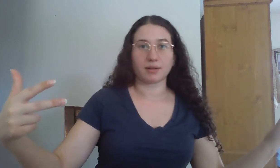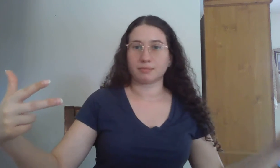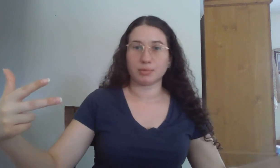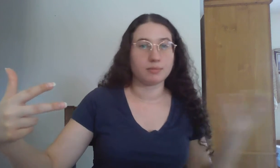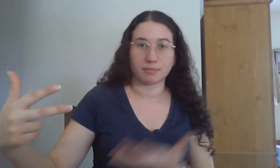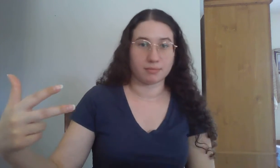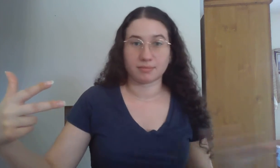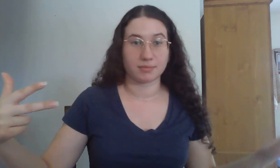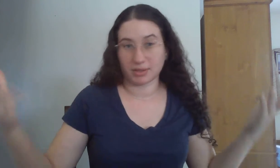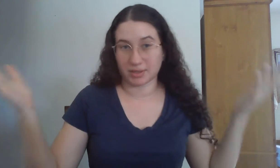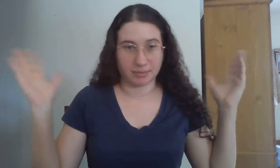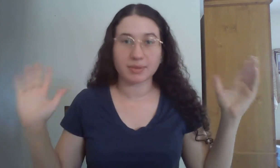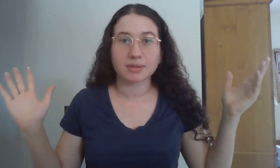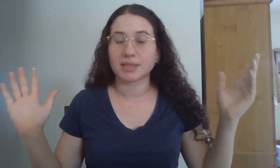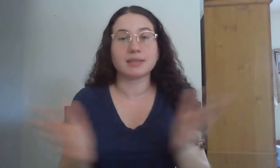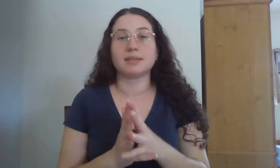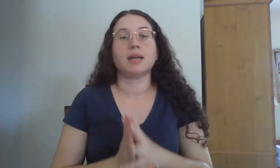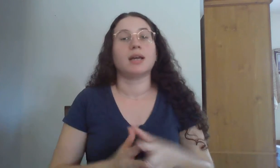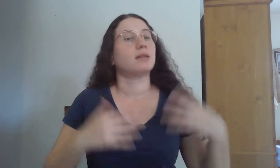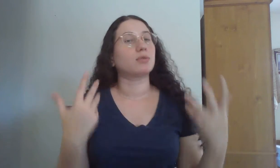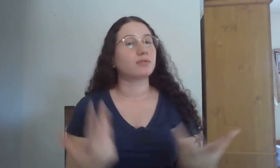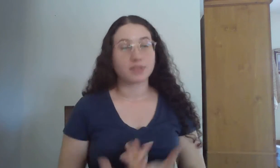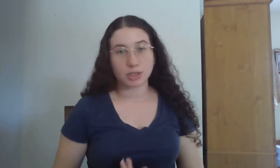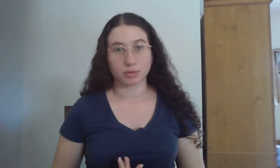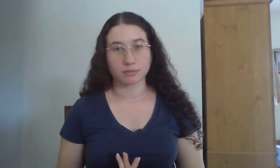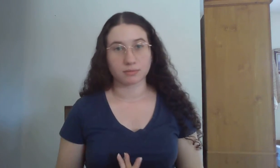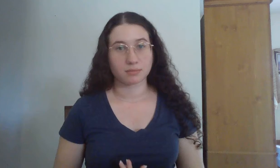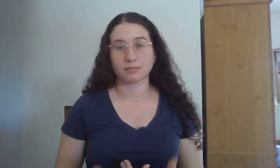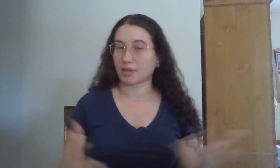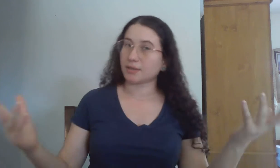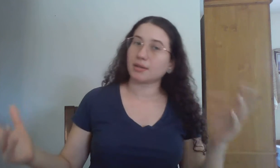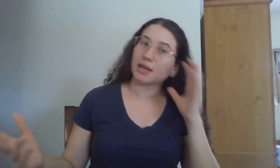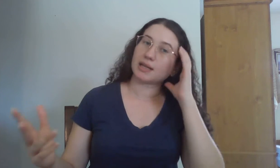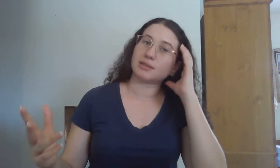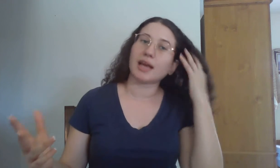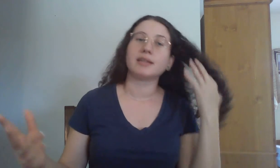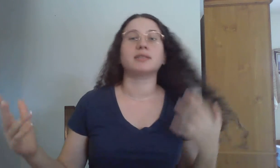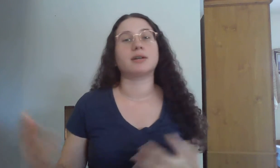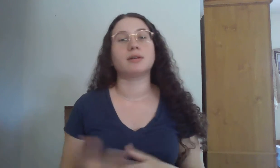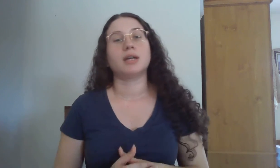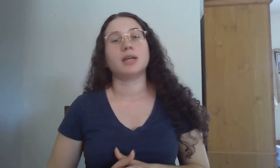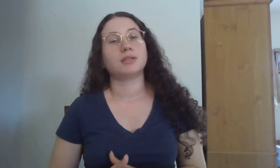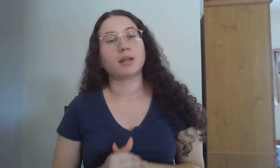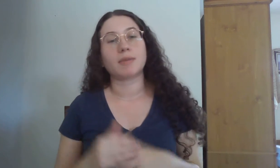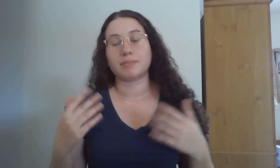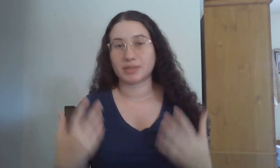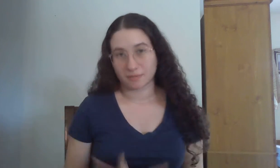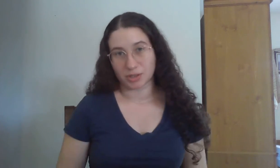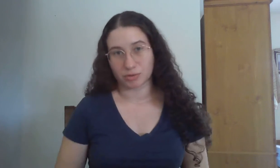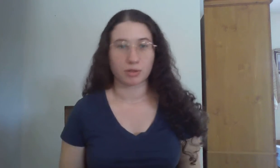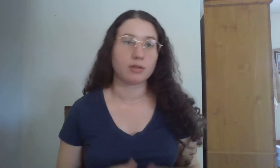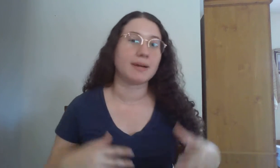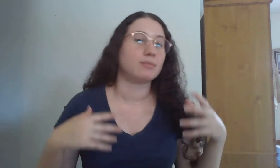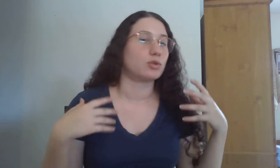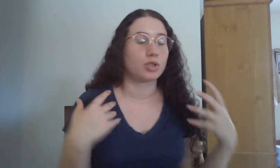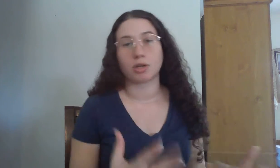There, boom. Simple, easy, and more visual, right? And ASL is all about being visual. It's all about more